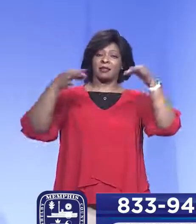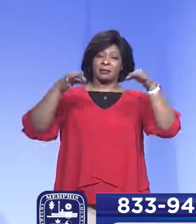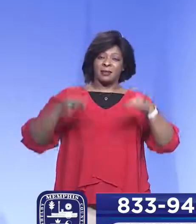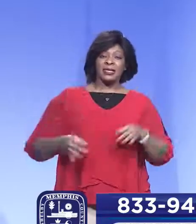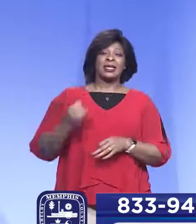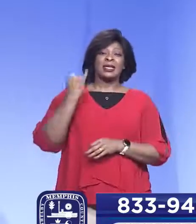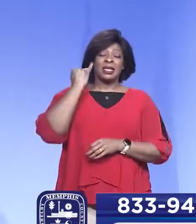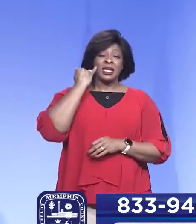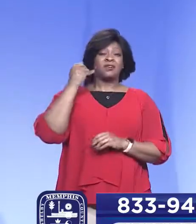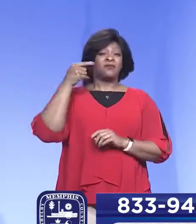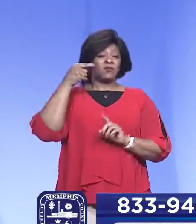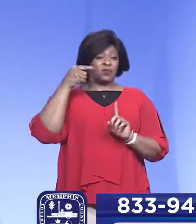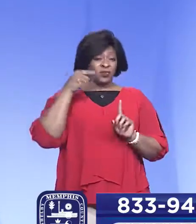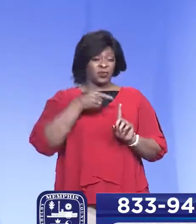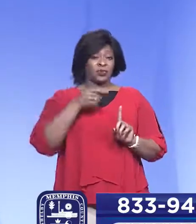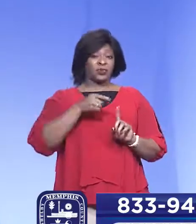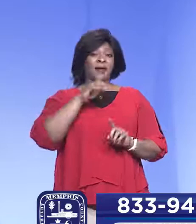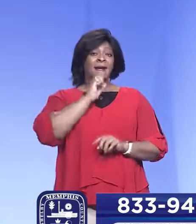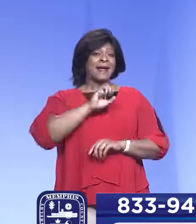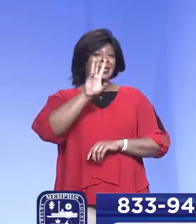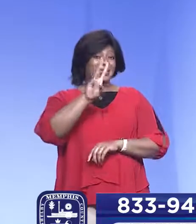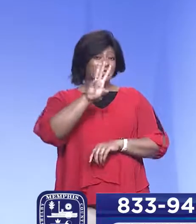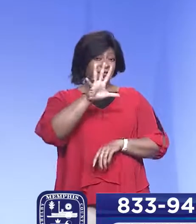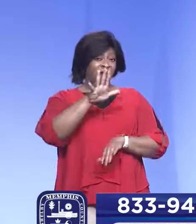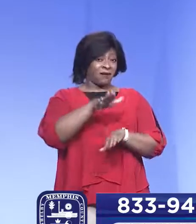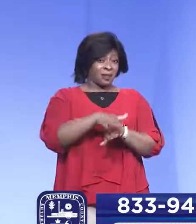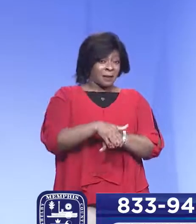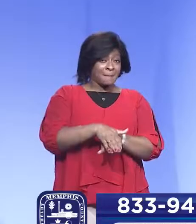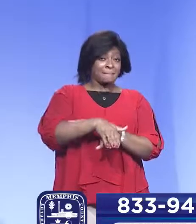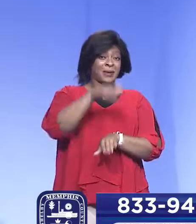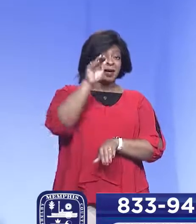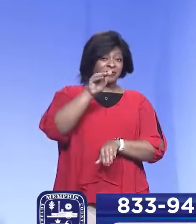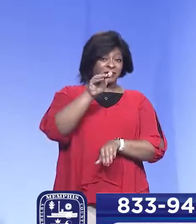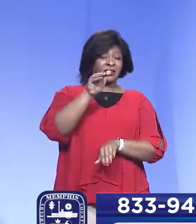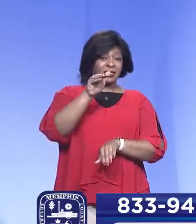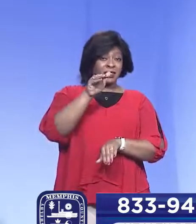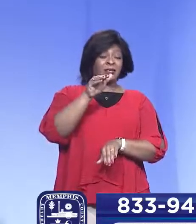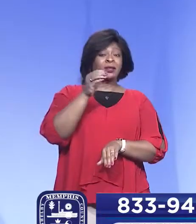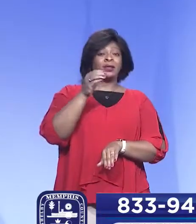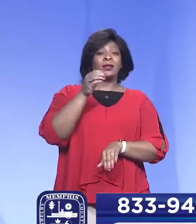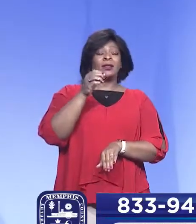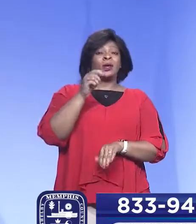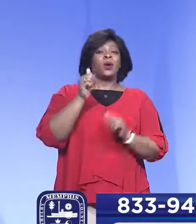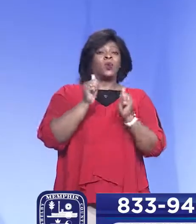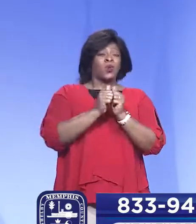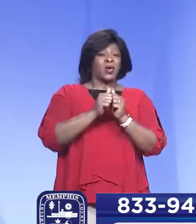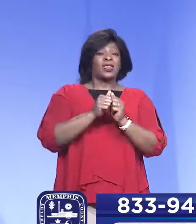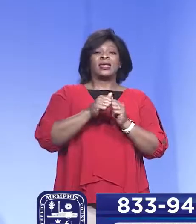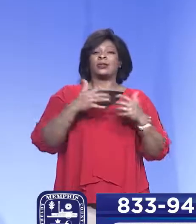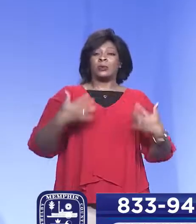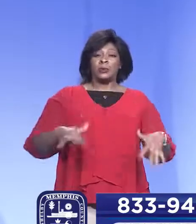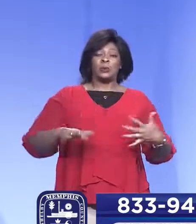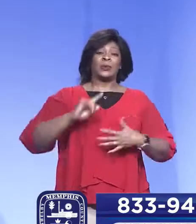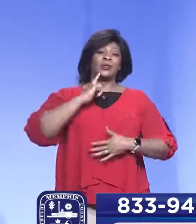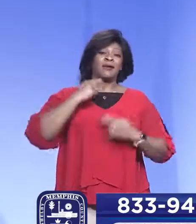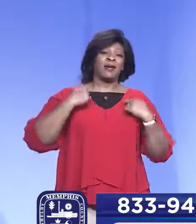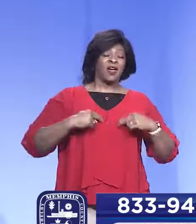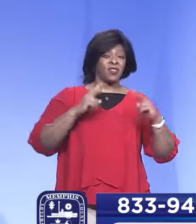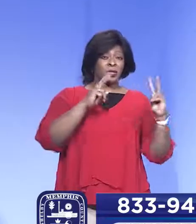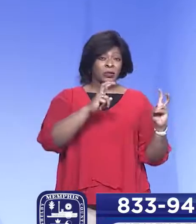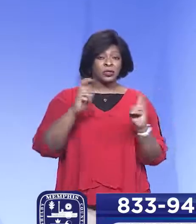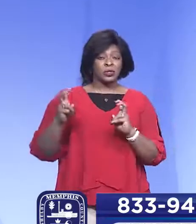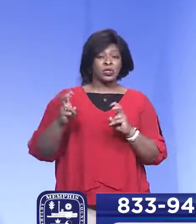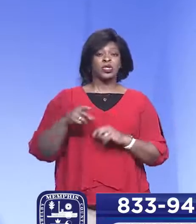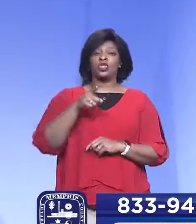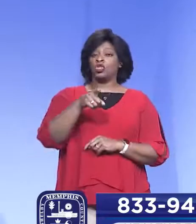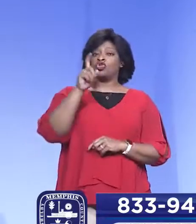if you are over 65 or with significant health conditions,